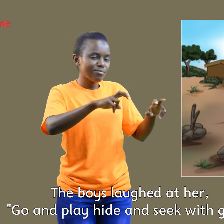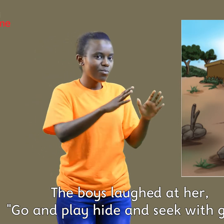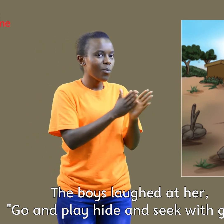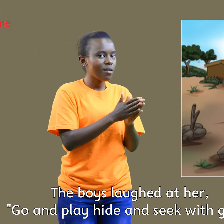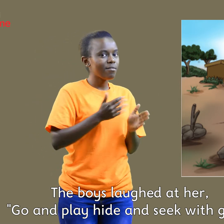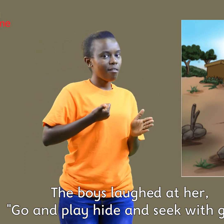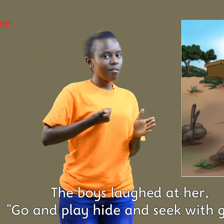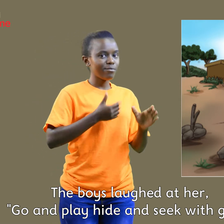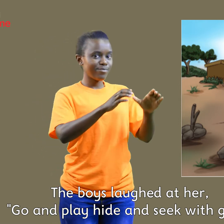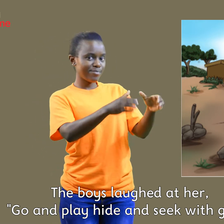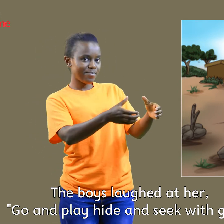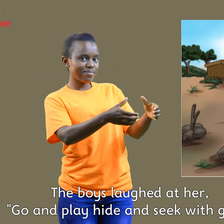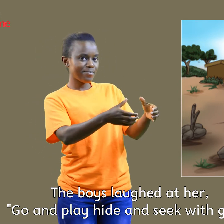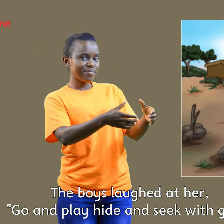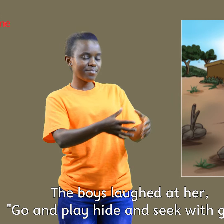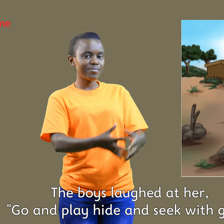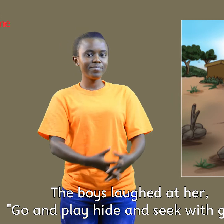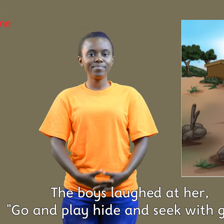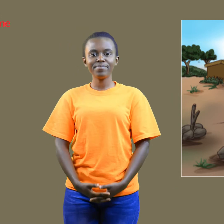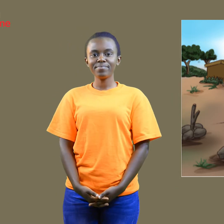and play hide and seek with girls."